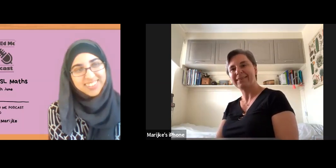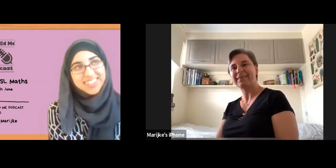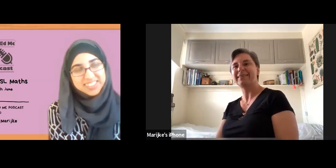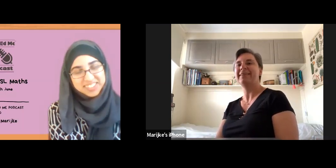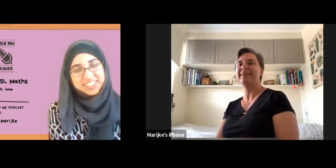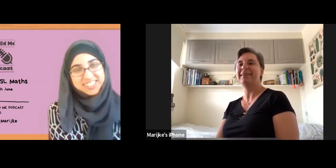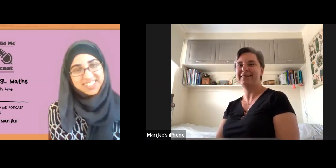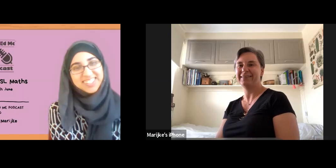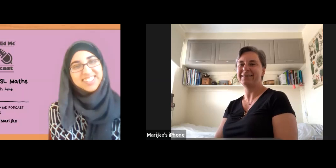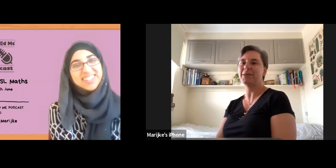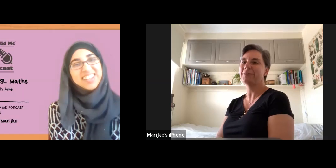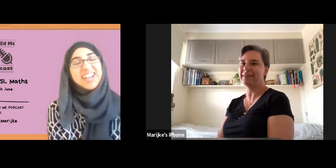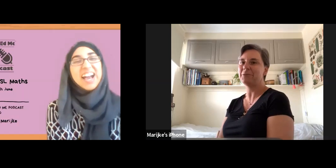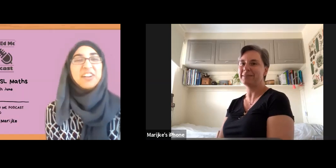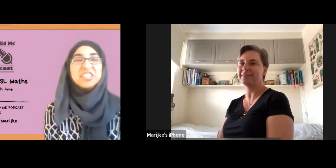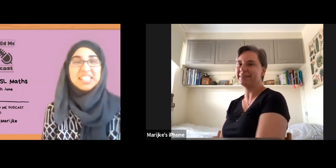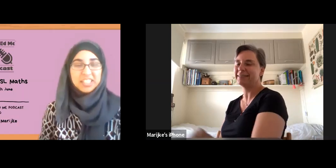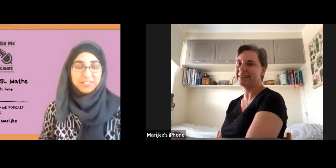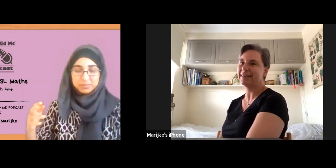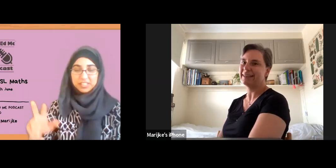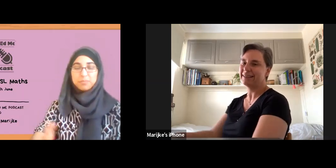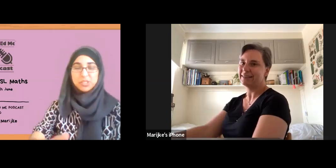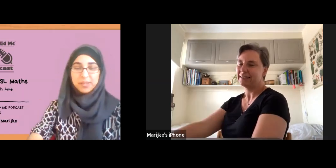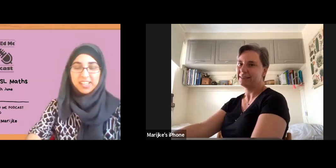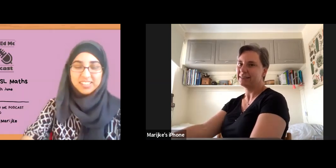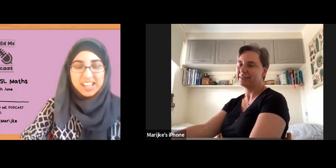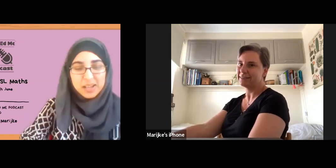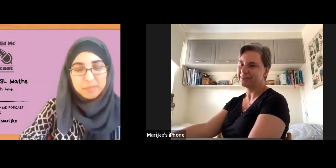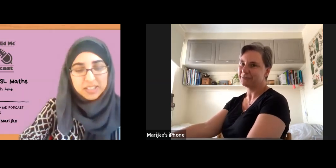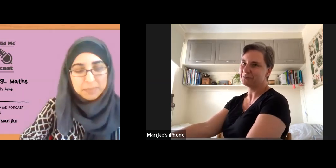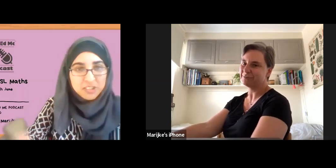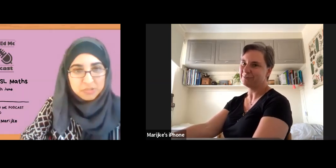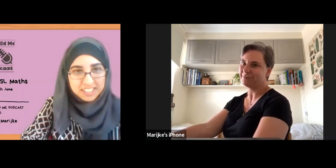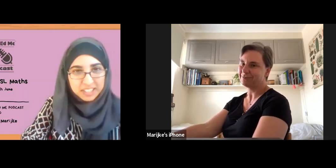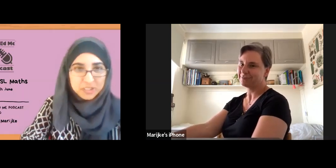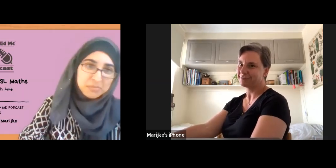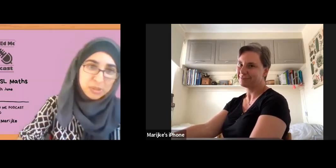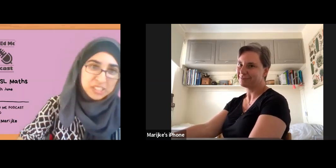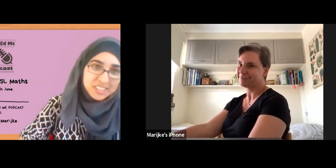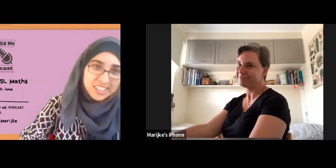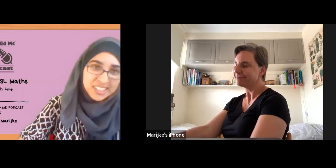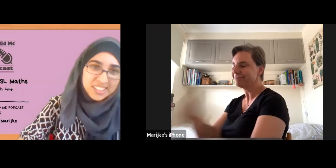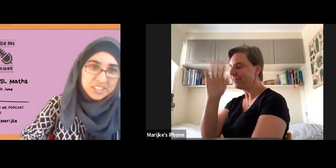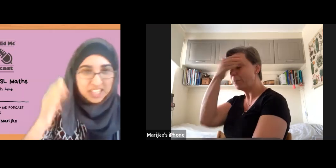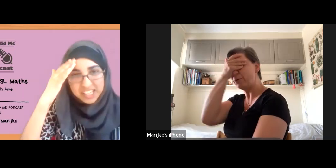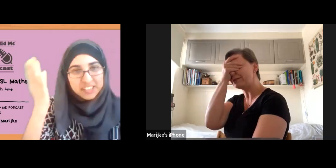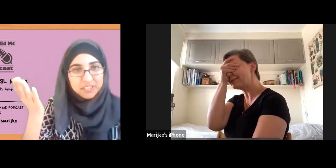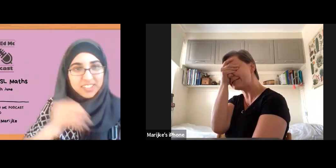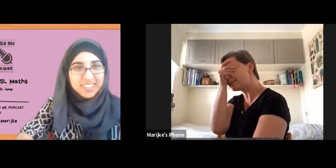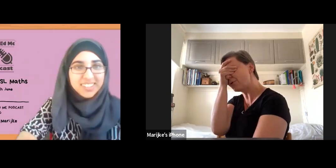That's interesting. So how does that differ between the Belgian sign language and British? So it's so